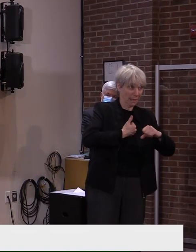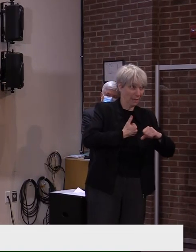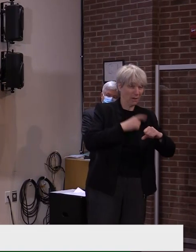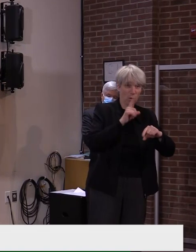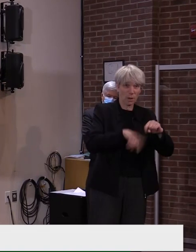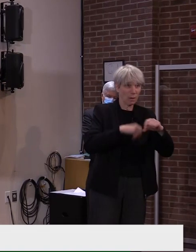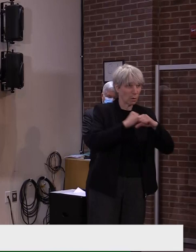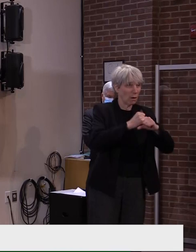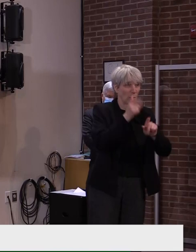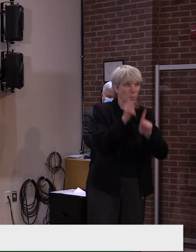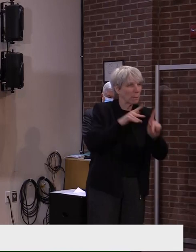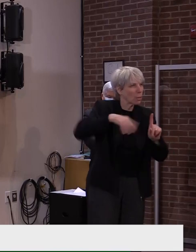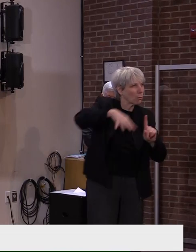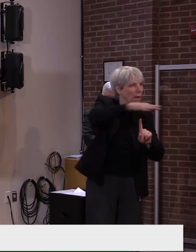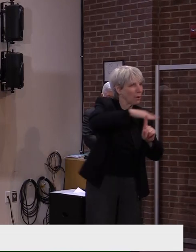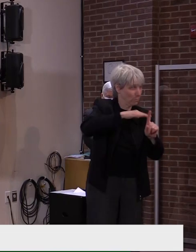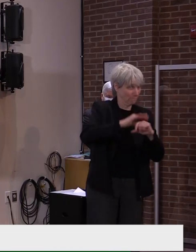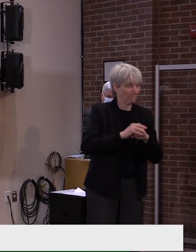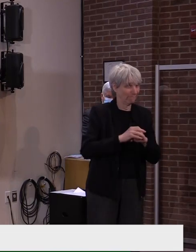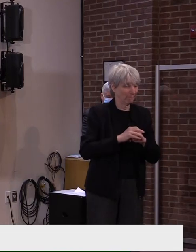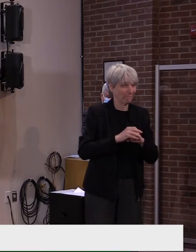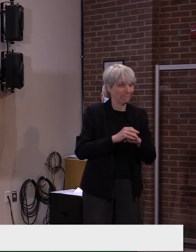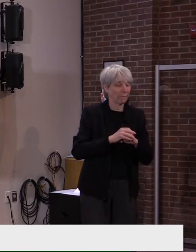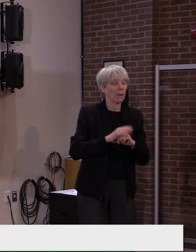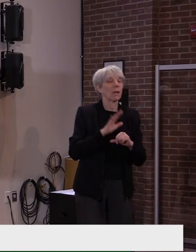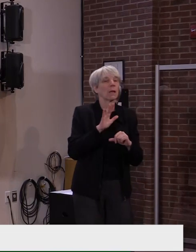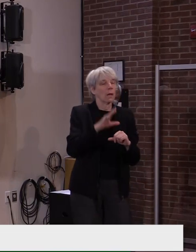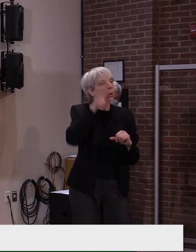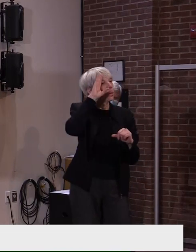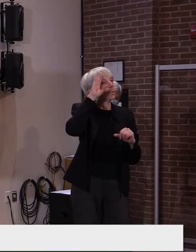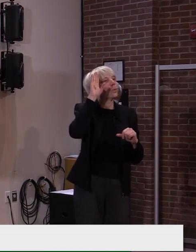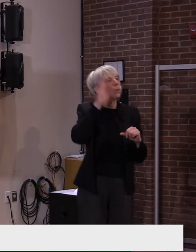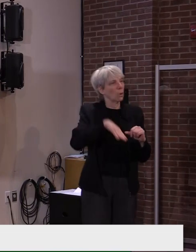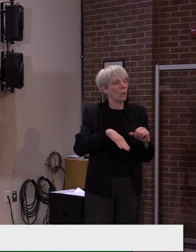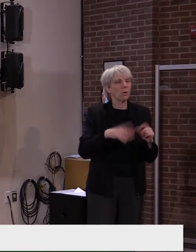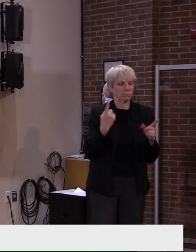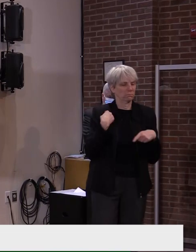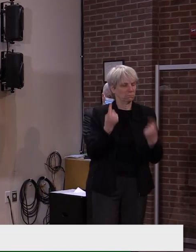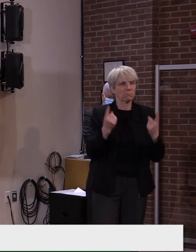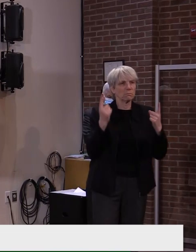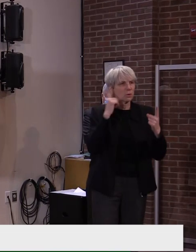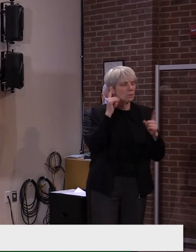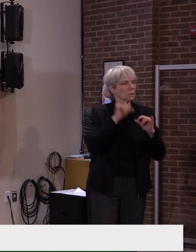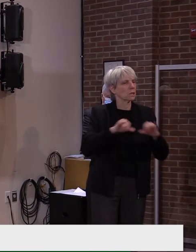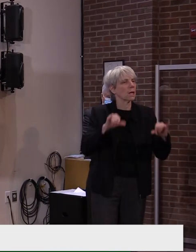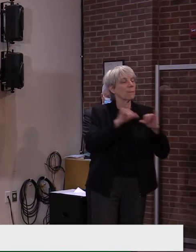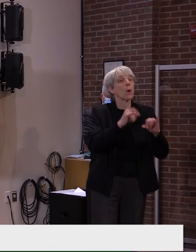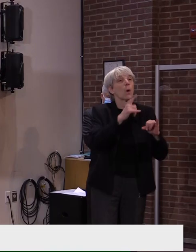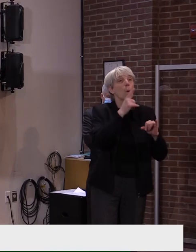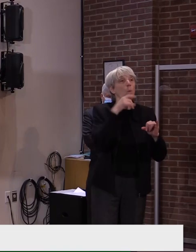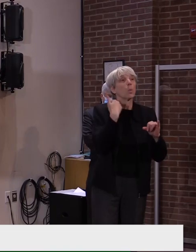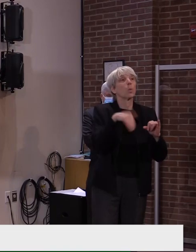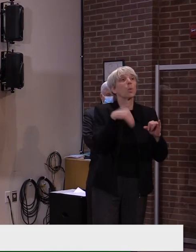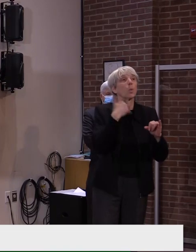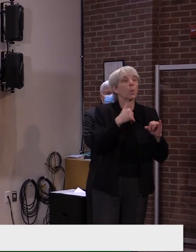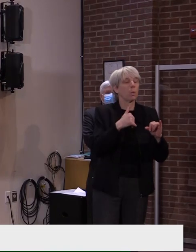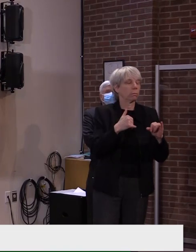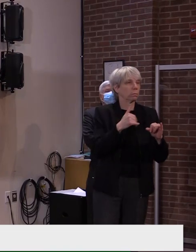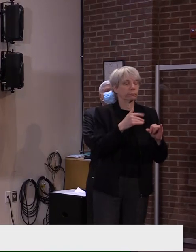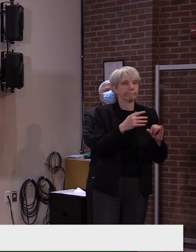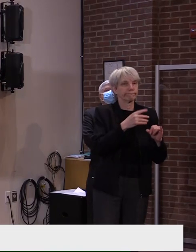Now, among those at high risk and otherwise vulnerable to the greatest dangers posed by the virus are our youngest